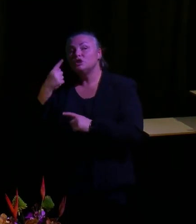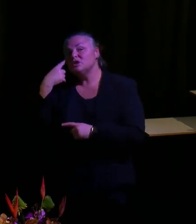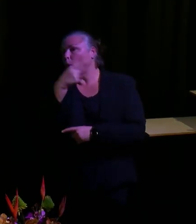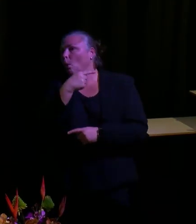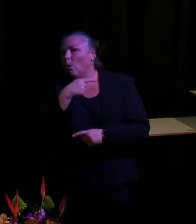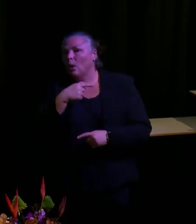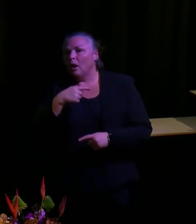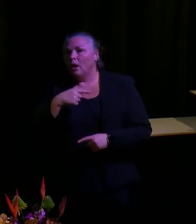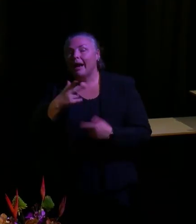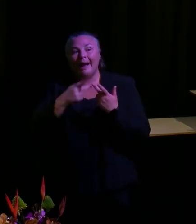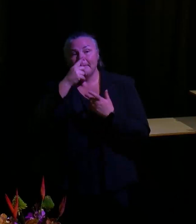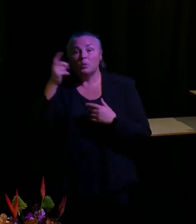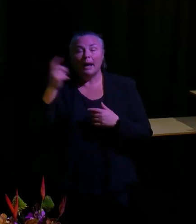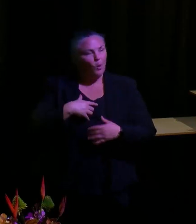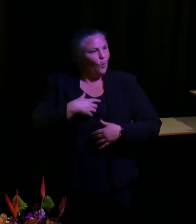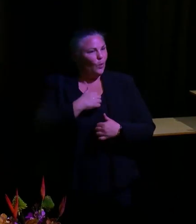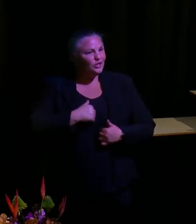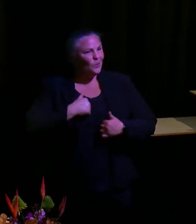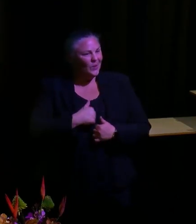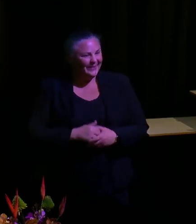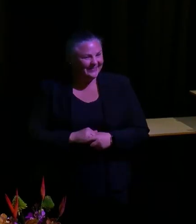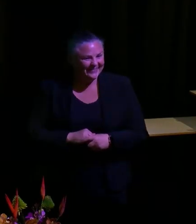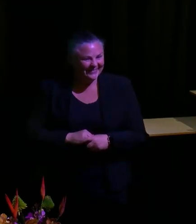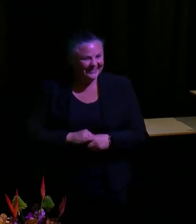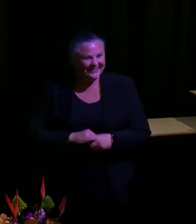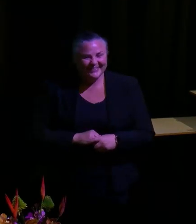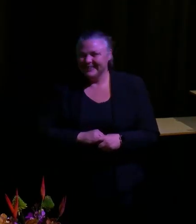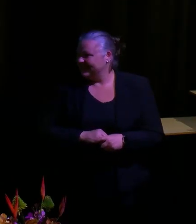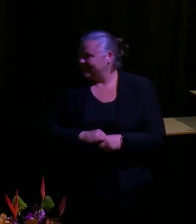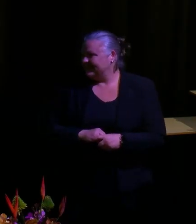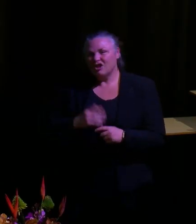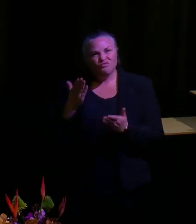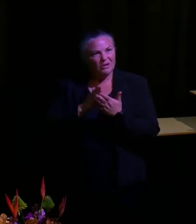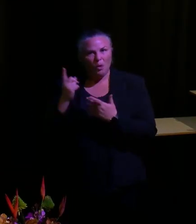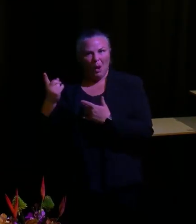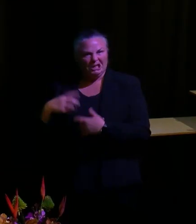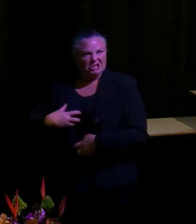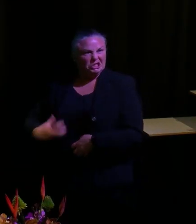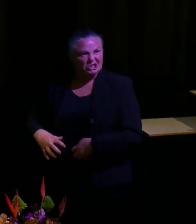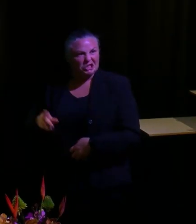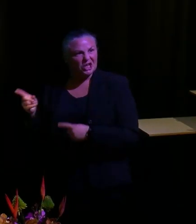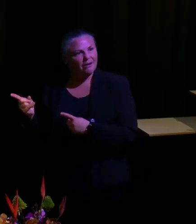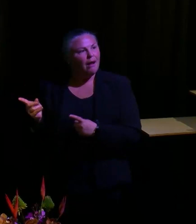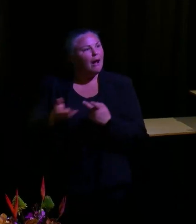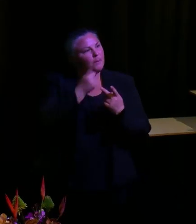you know. Became an ambassador for the show. From one extreme to another. But it is that thing of